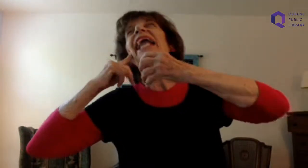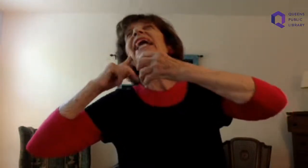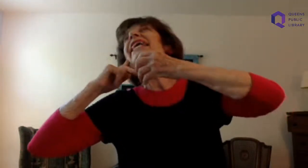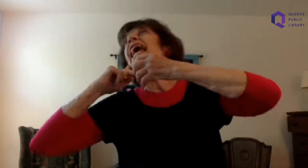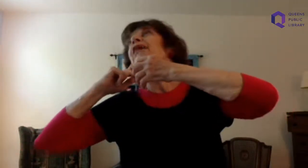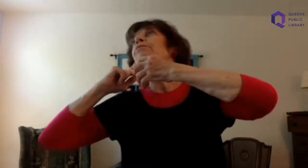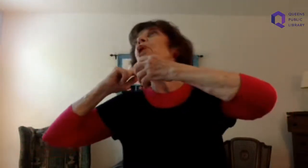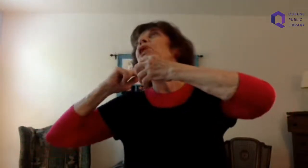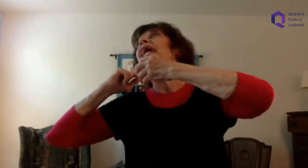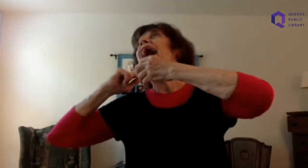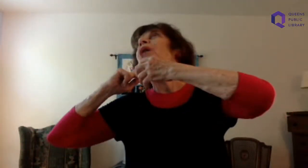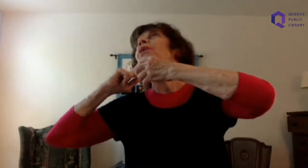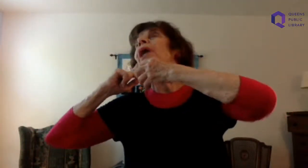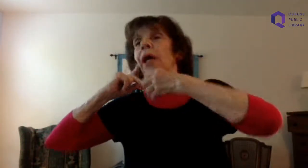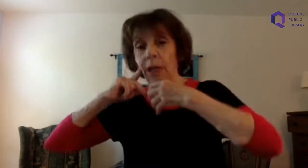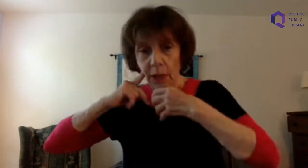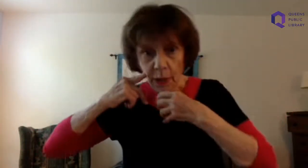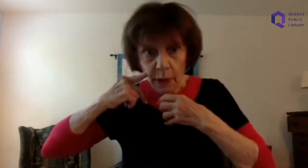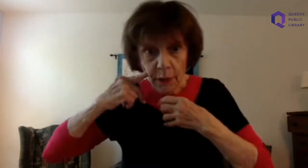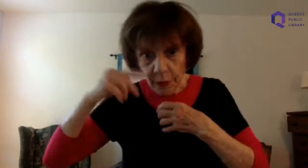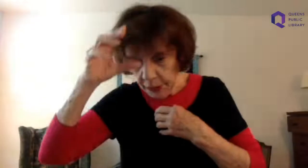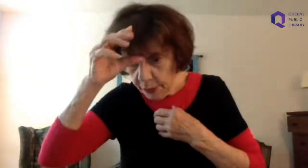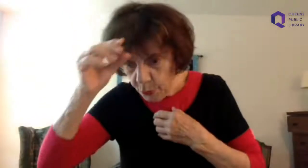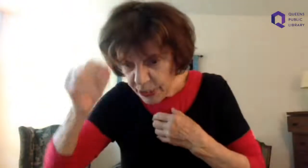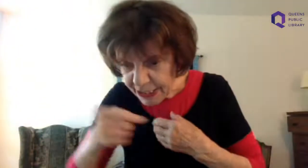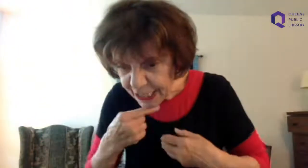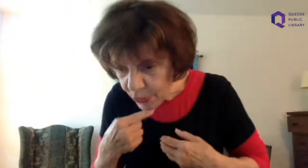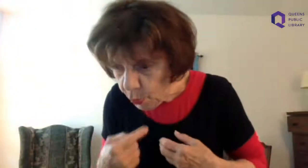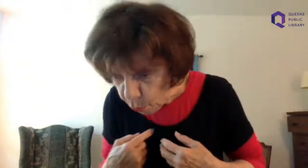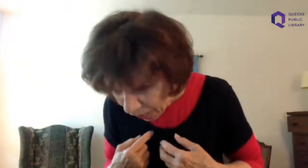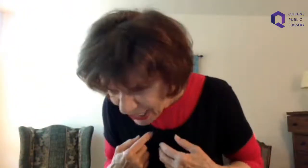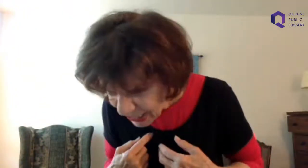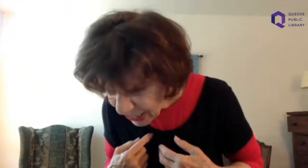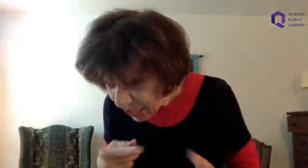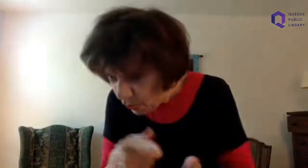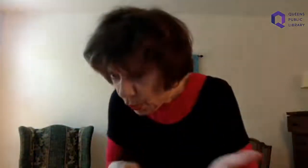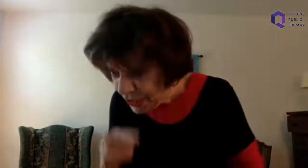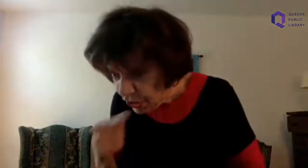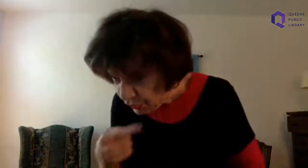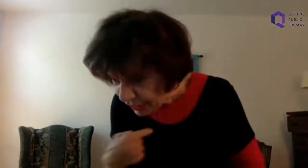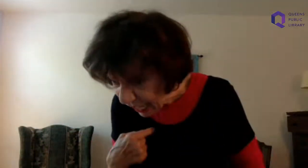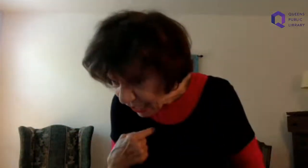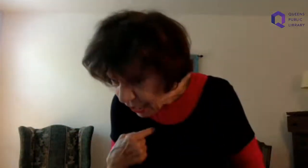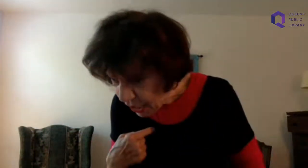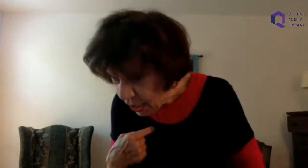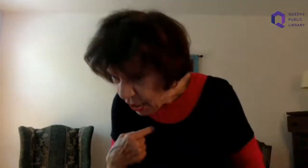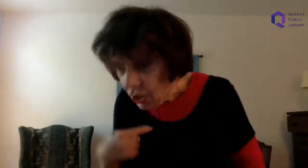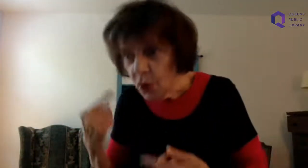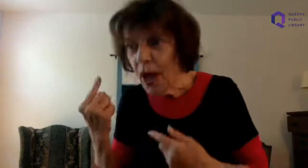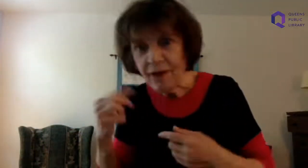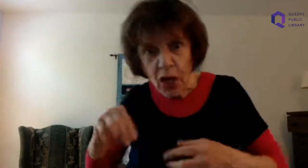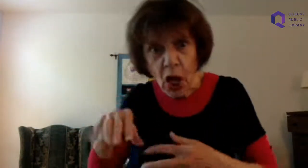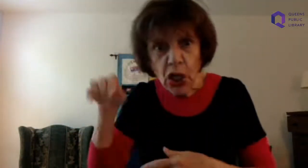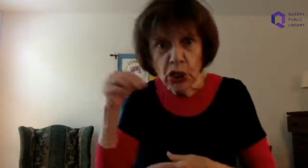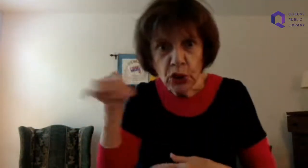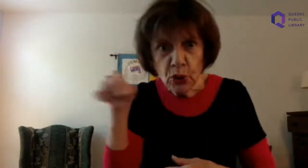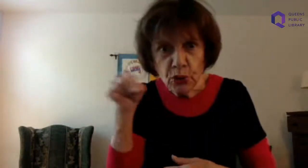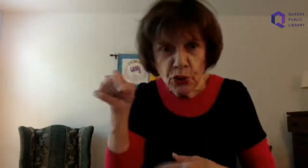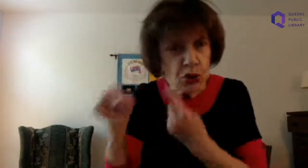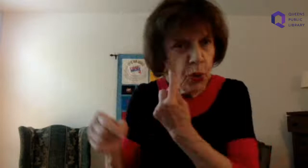and I can't pull it out." The little boy said, "What? What did you say? You have a loose